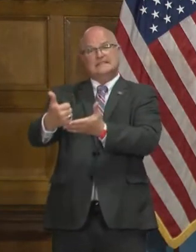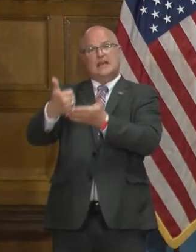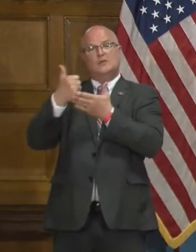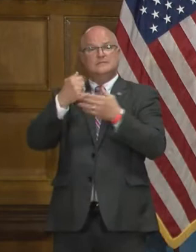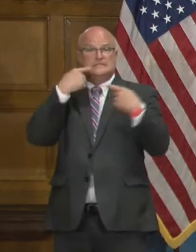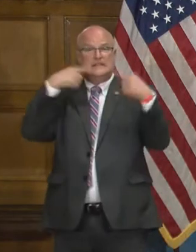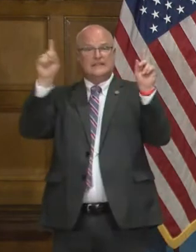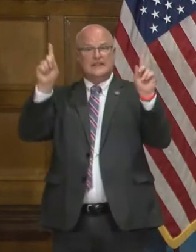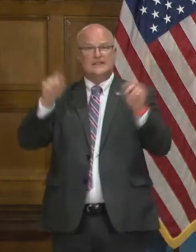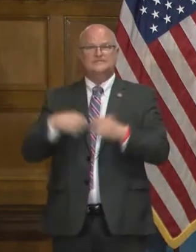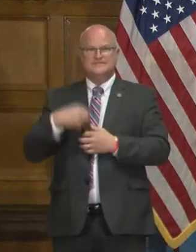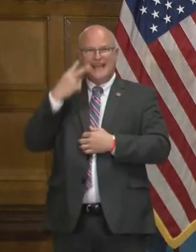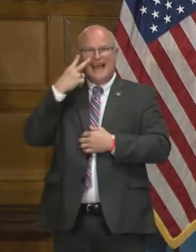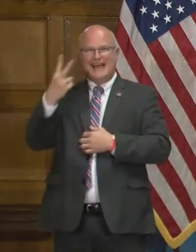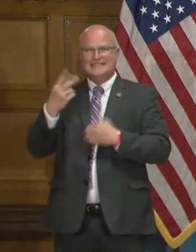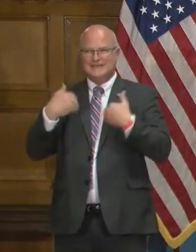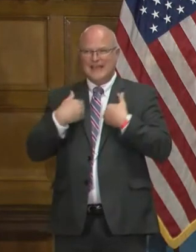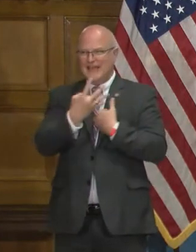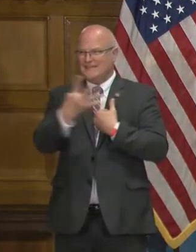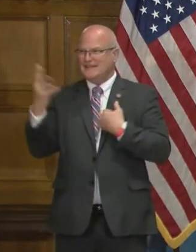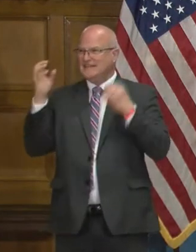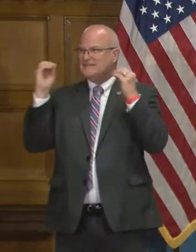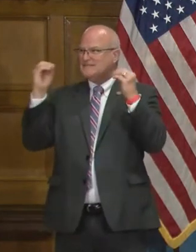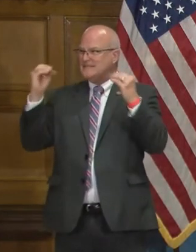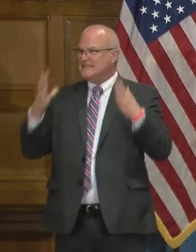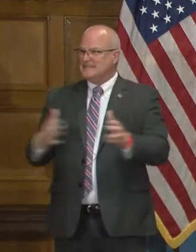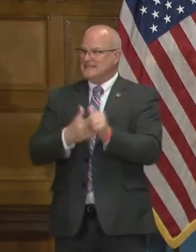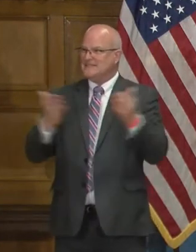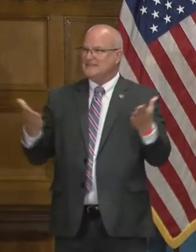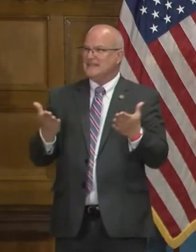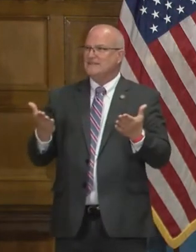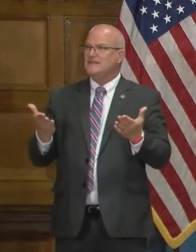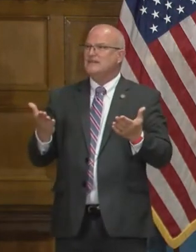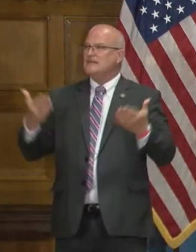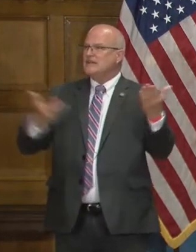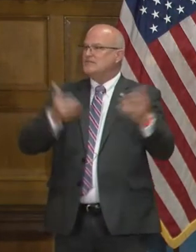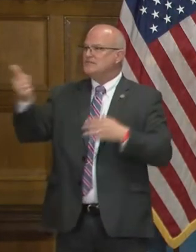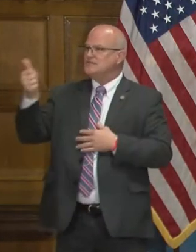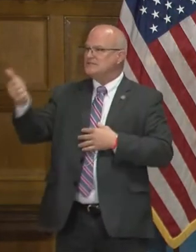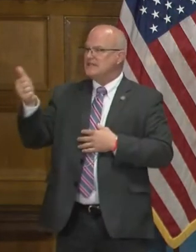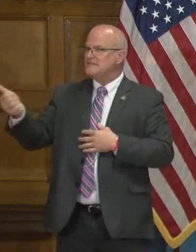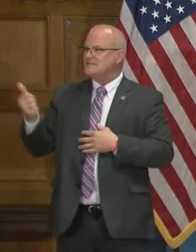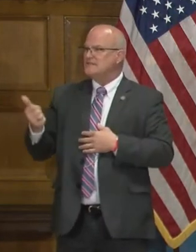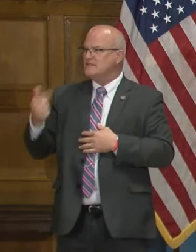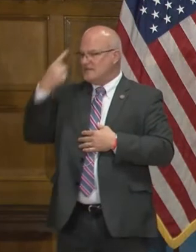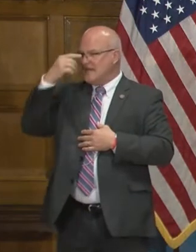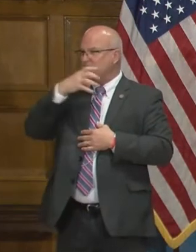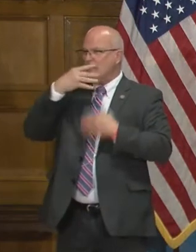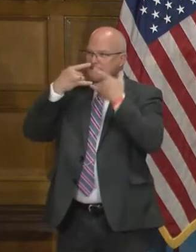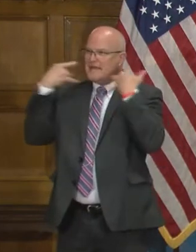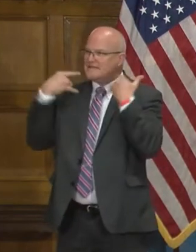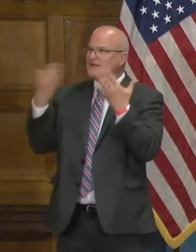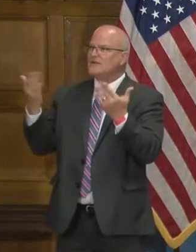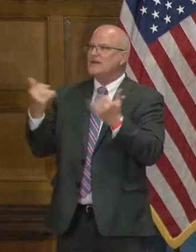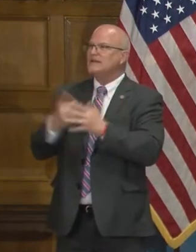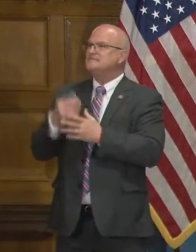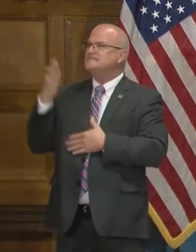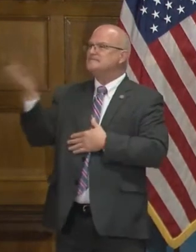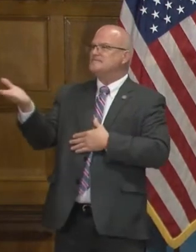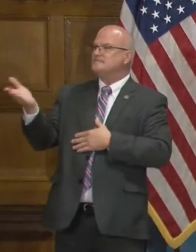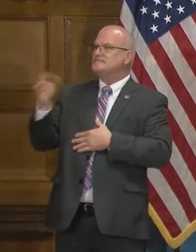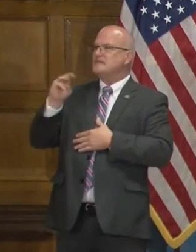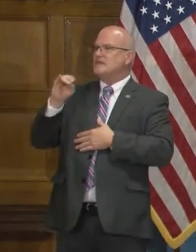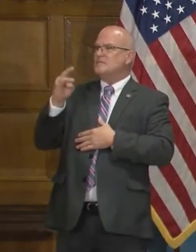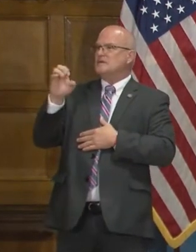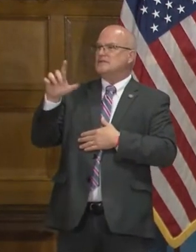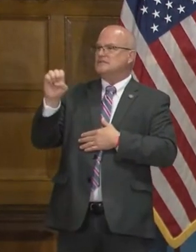there. I see that we're joined by some educational leaders. Would you all just introduce yourselves because you've got the mask on? Go ahead. I'm Michelle Lynch, Executive